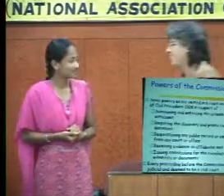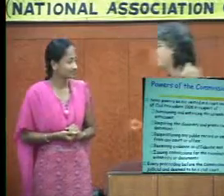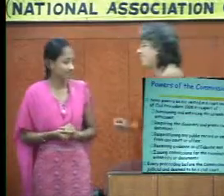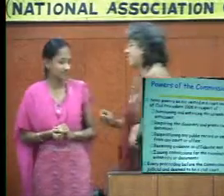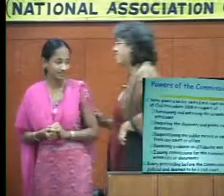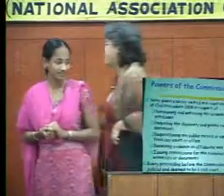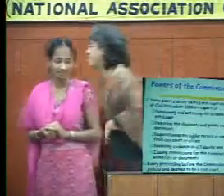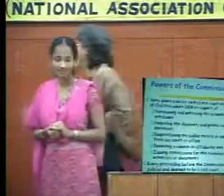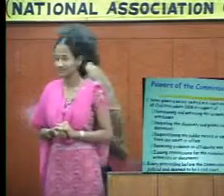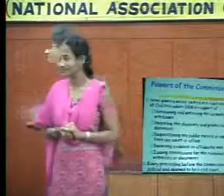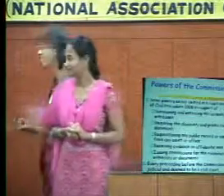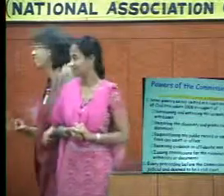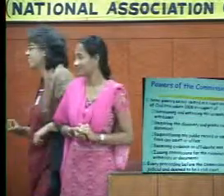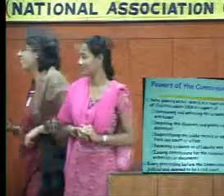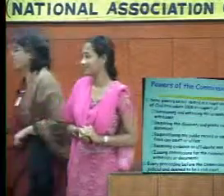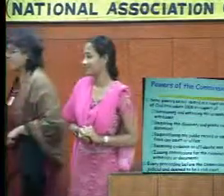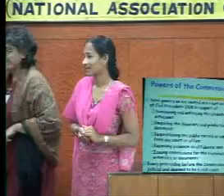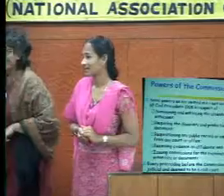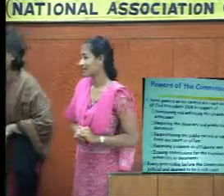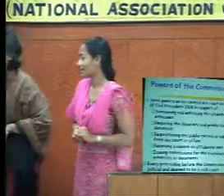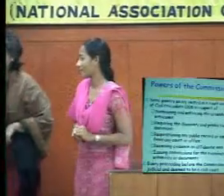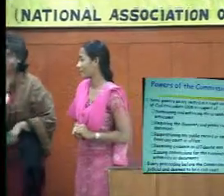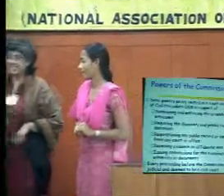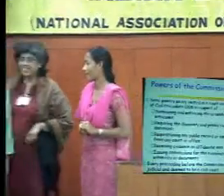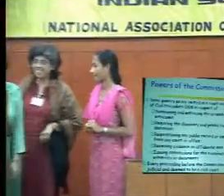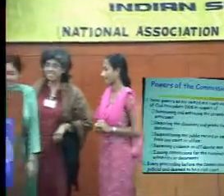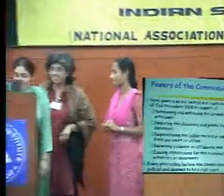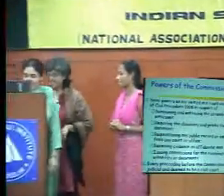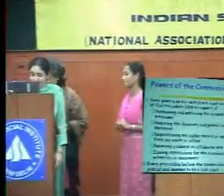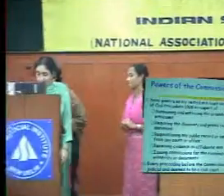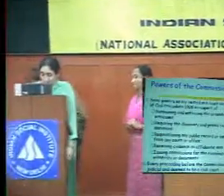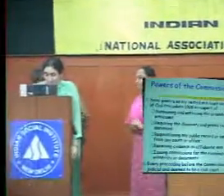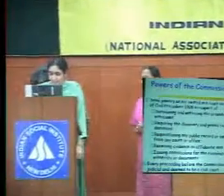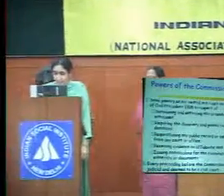Can we take any questions? I don't know. Okay. Fine. Take